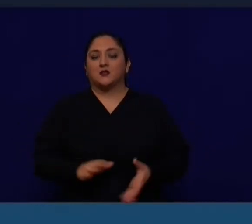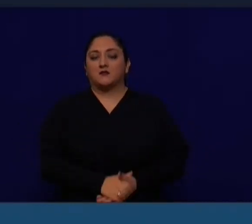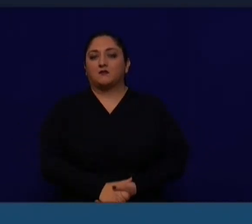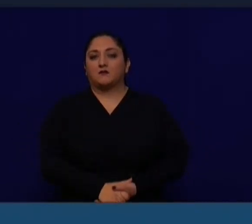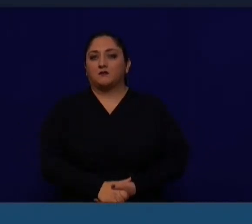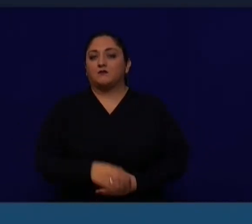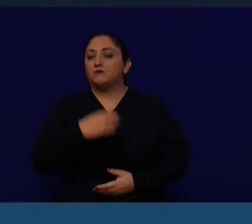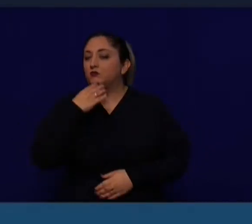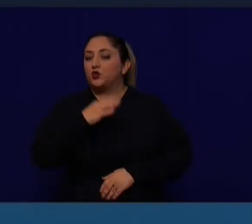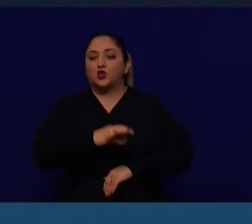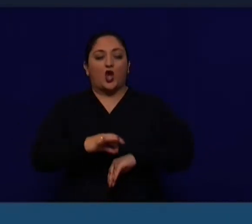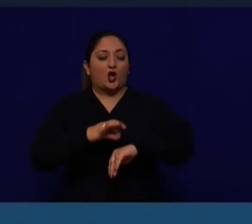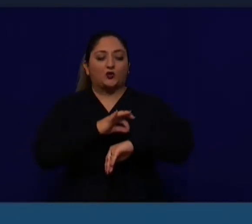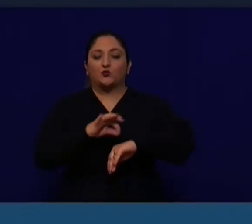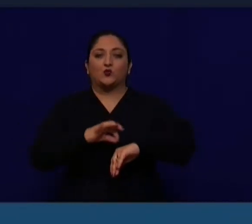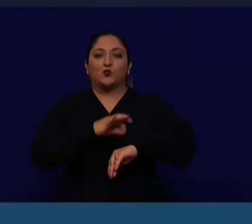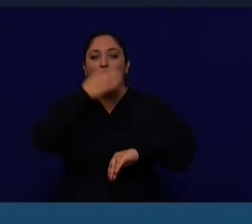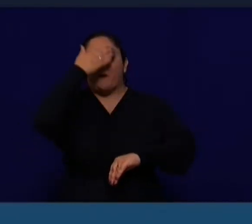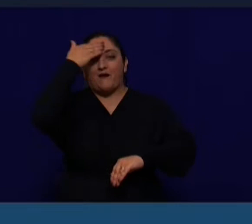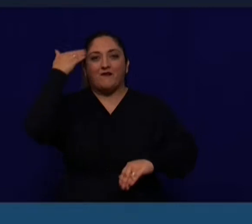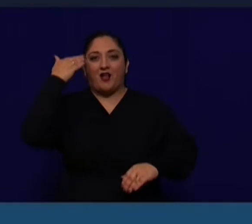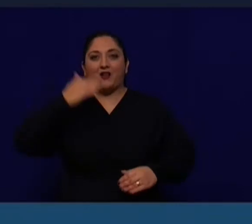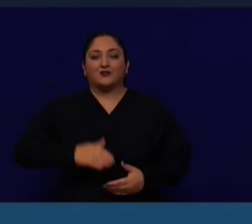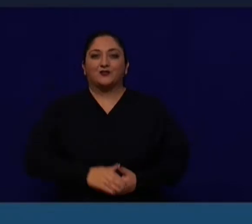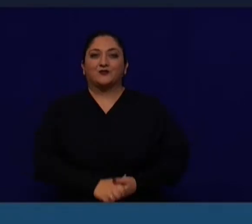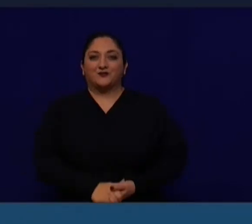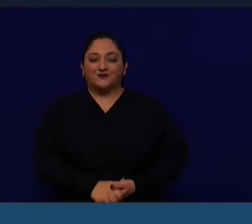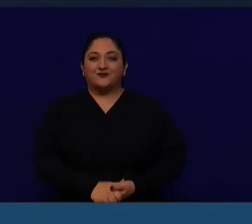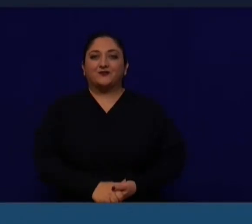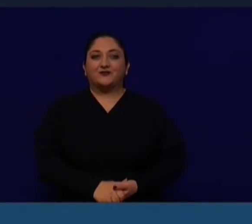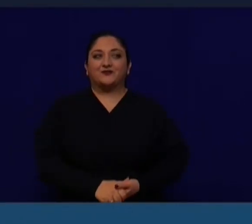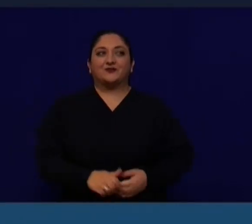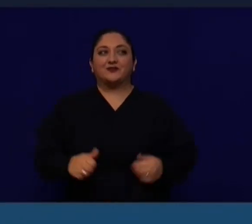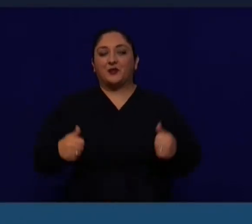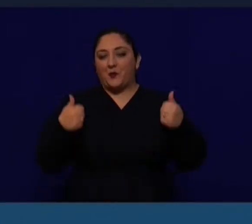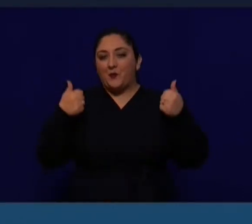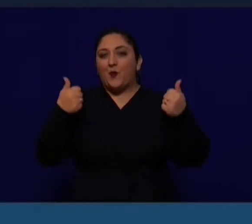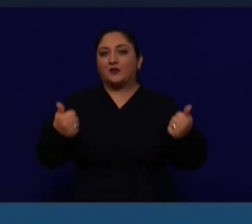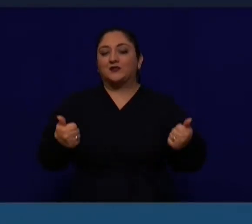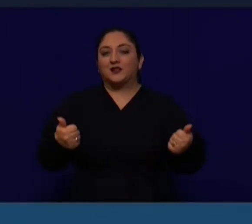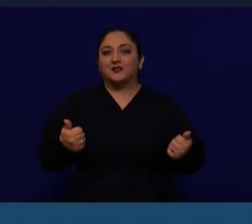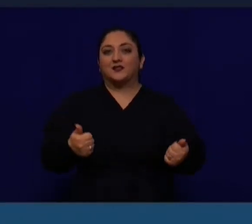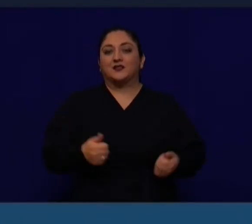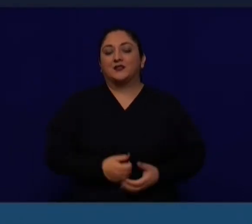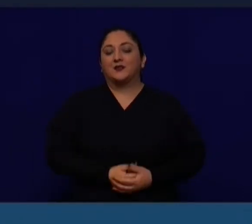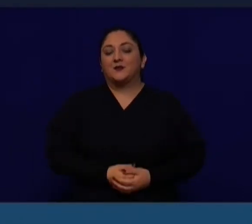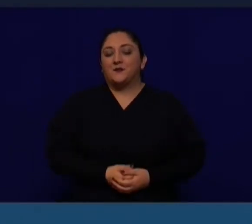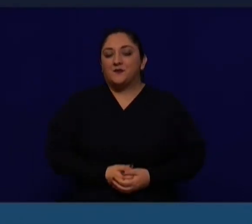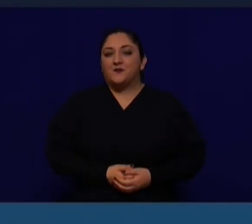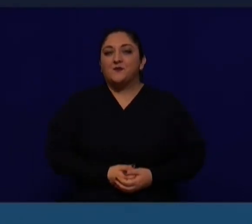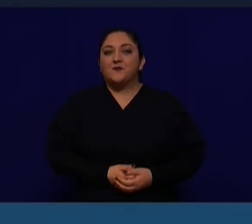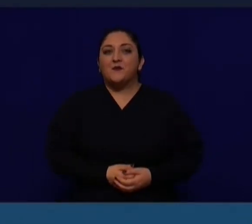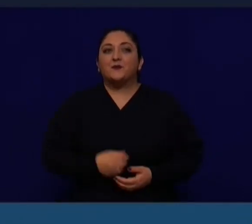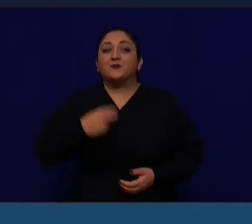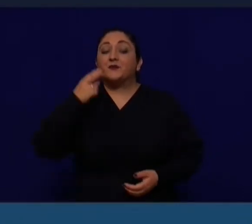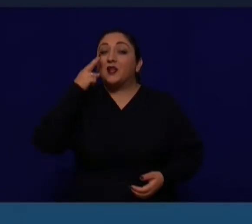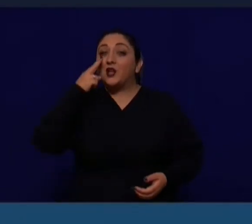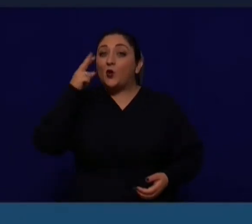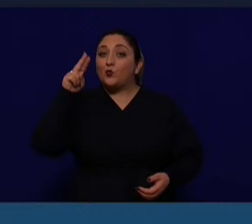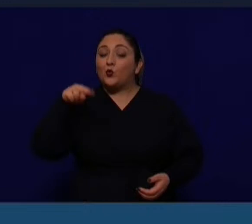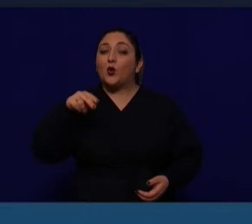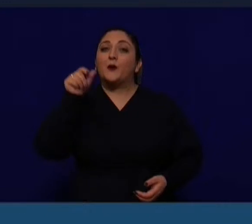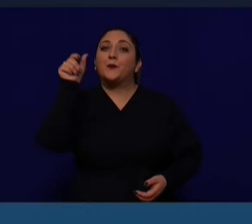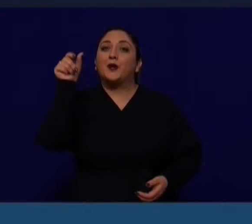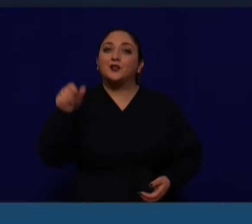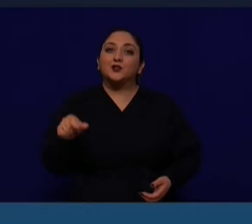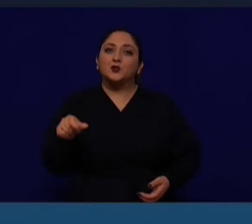jista' jdum minħabba is-side effects li jkollu. Dan huwa importanti ħafna li aħna qegħdin naraw li persuni jista' jkollhom side effects